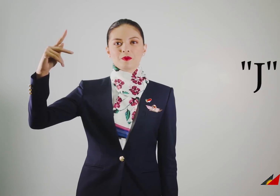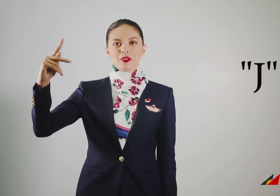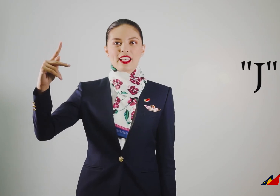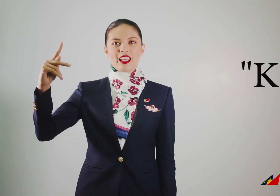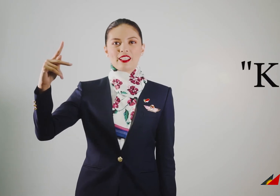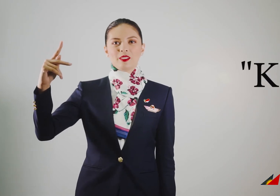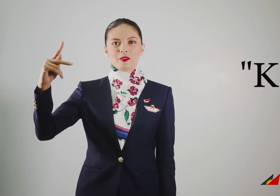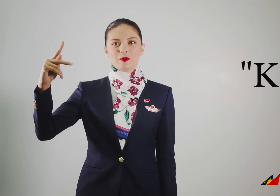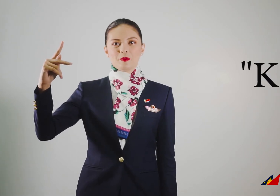K,